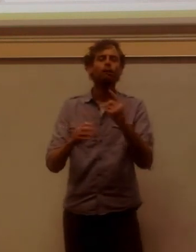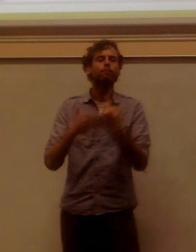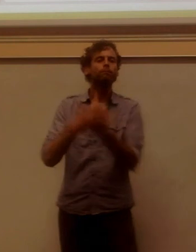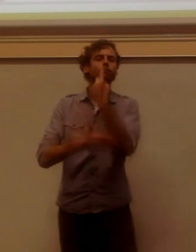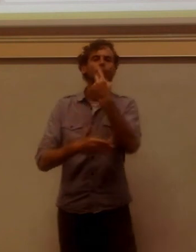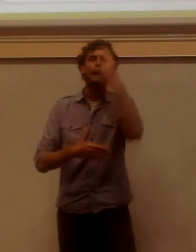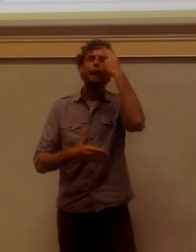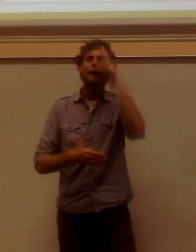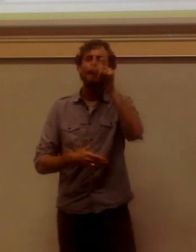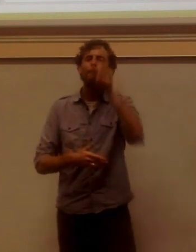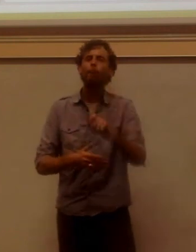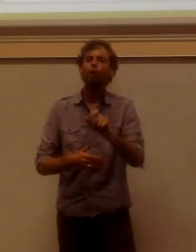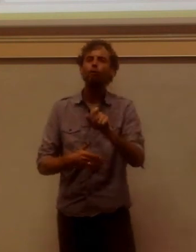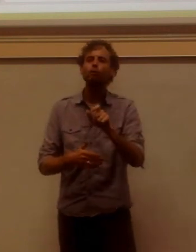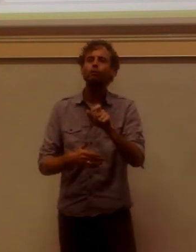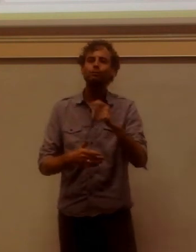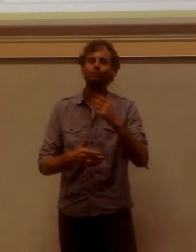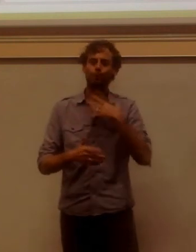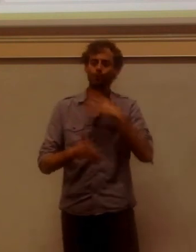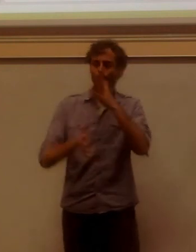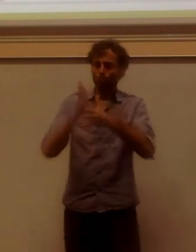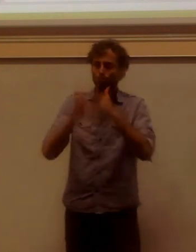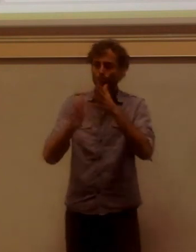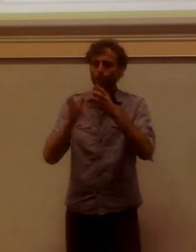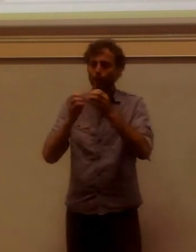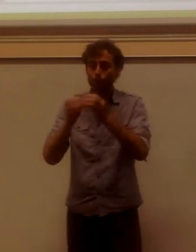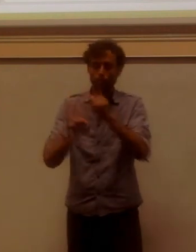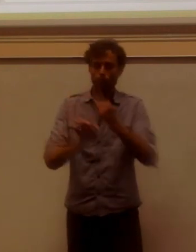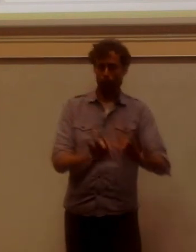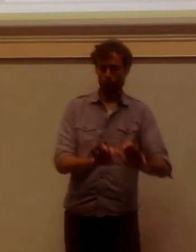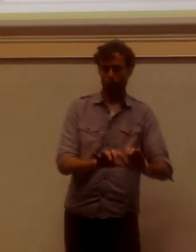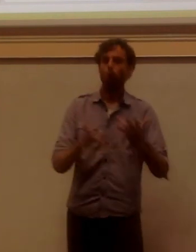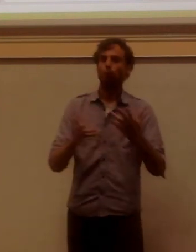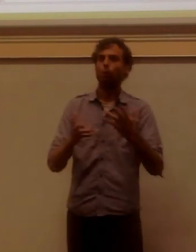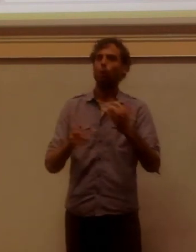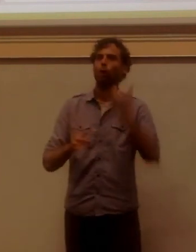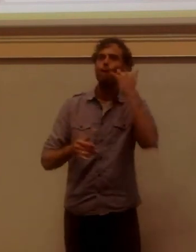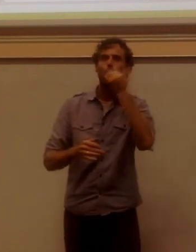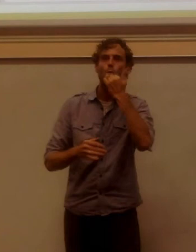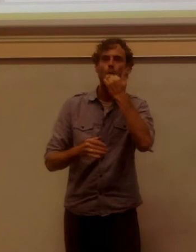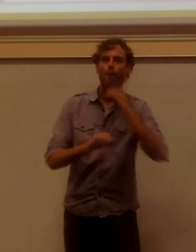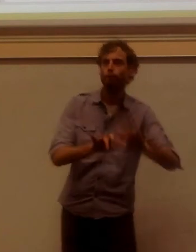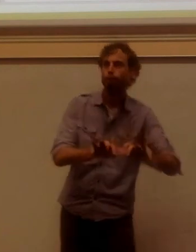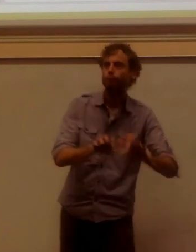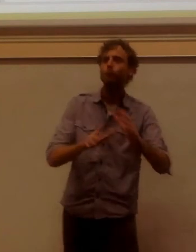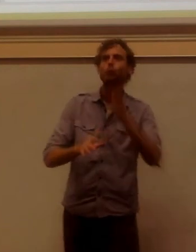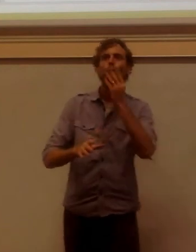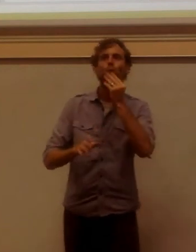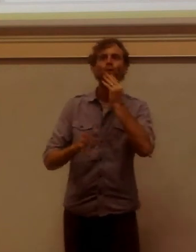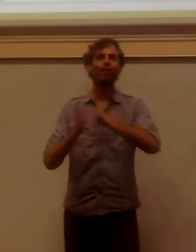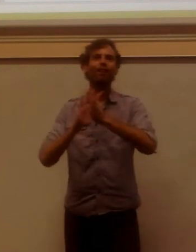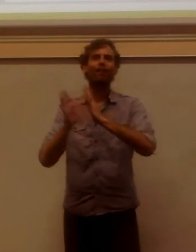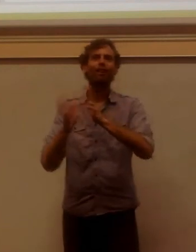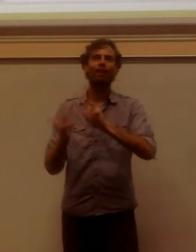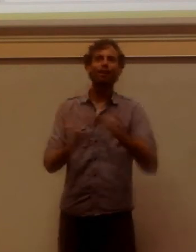And it's useful here to have the keyboard as well. So even if you're presenting in sign language, you might be able to type the name of a